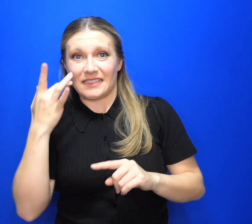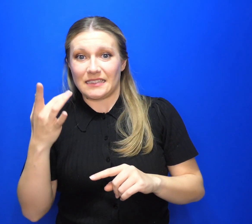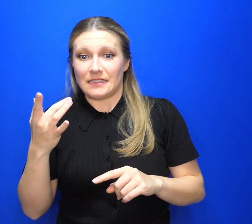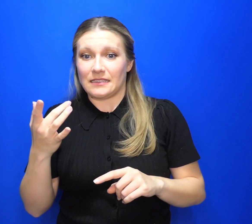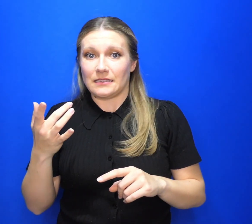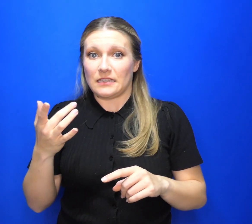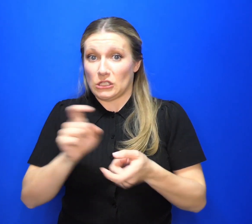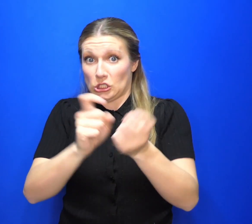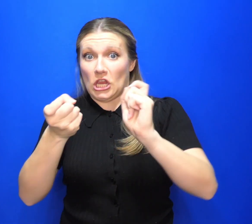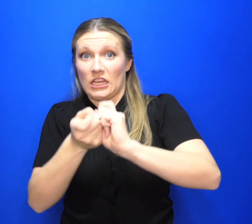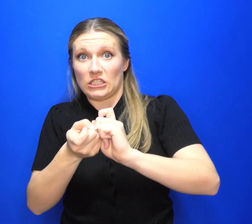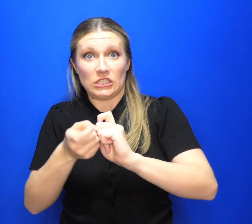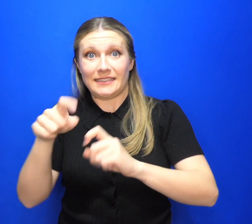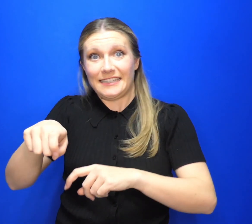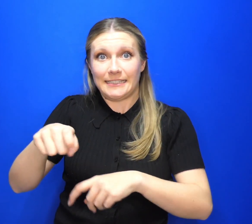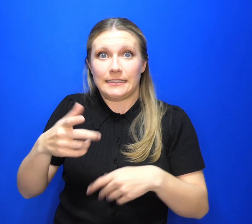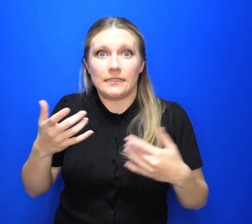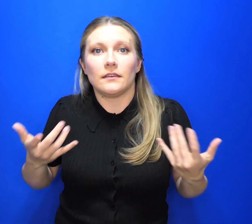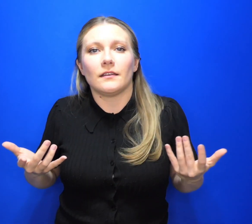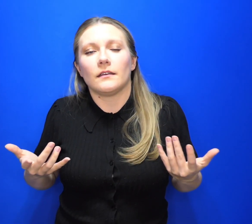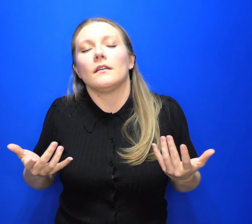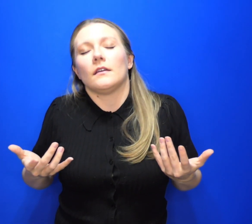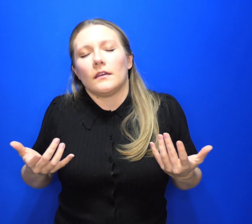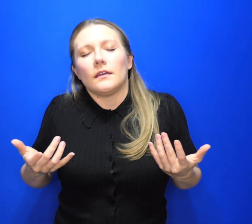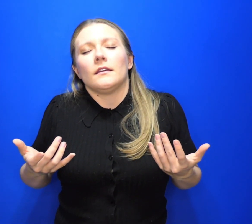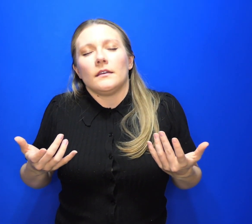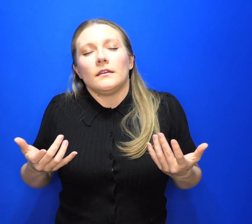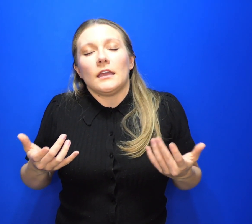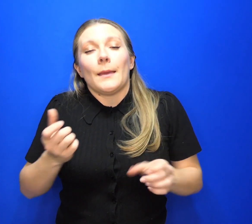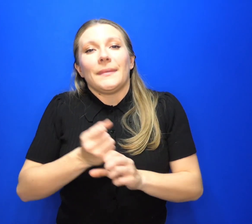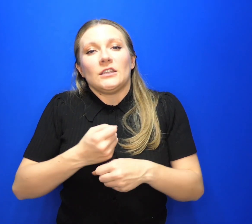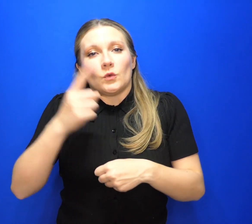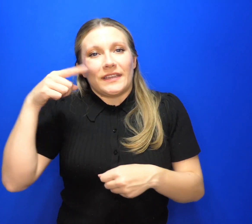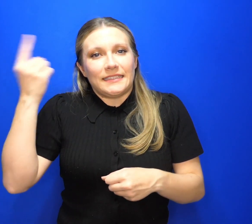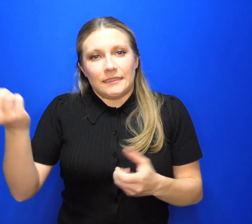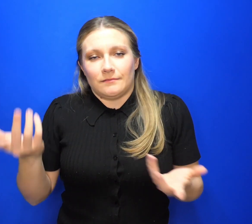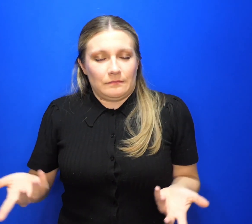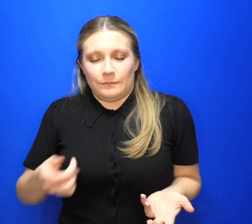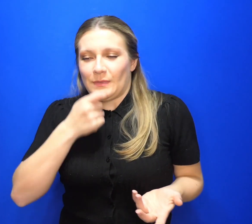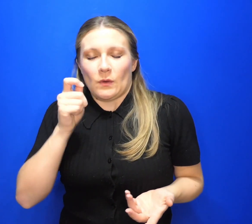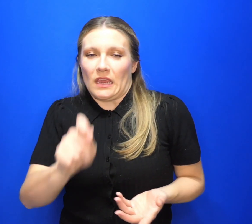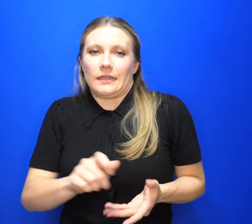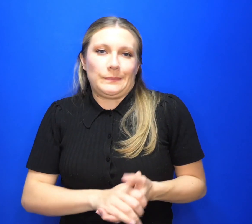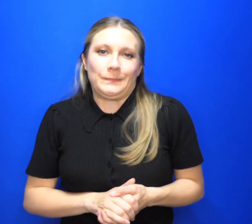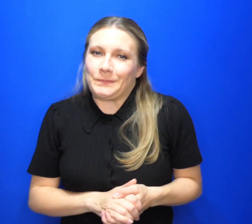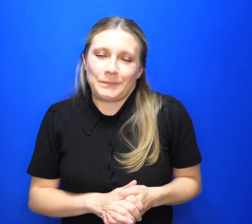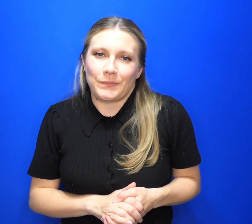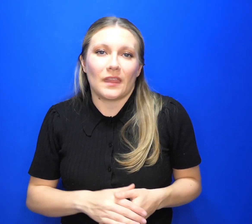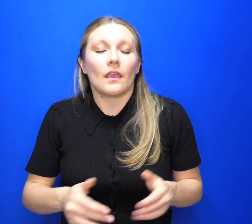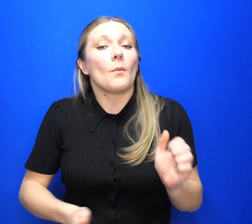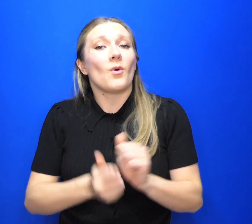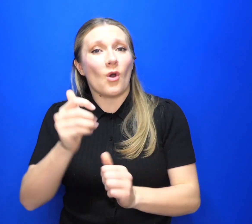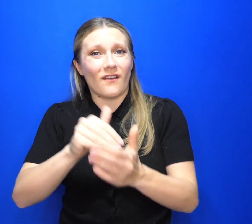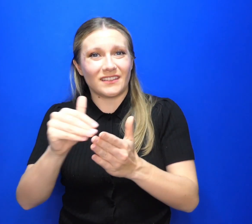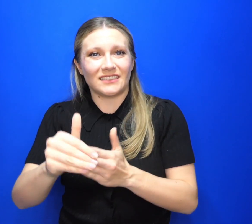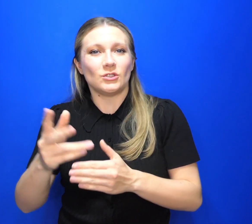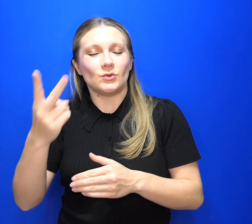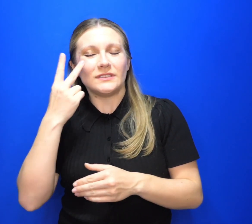it makes you nuts. Like it just does. And you mostly hear people say, I just want to get to the next part at this point. Right.